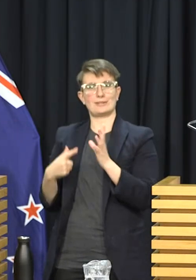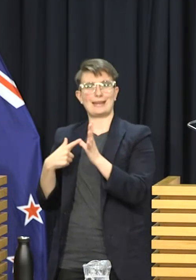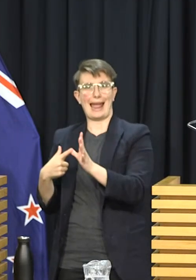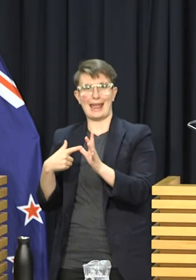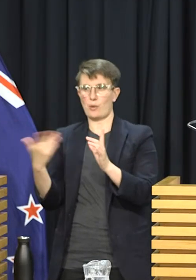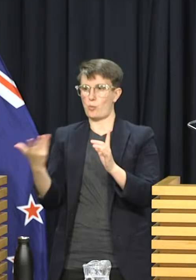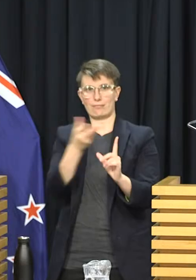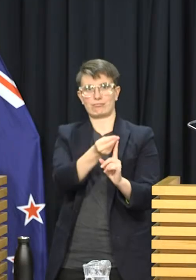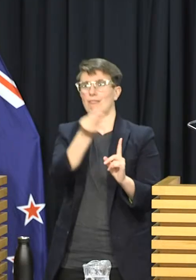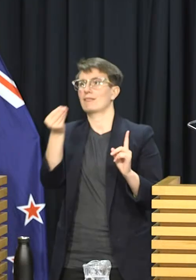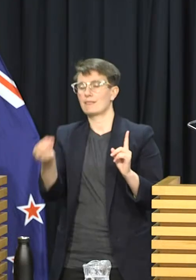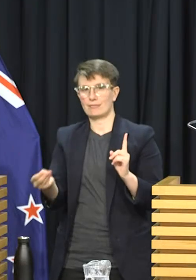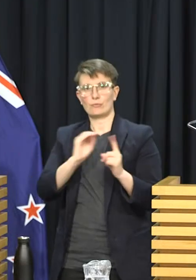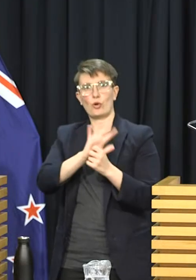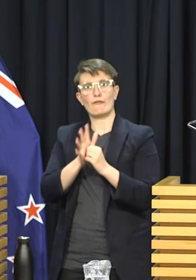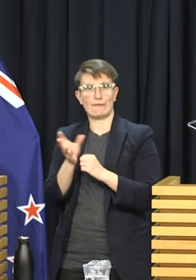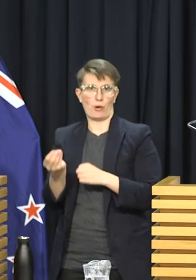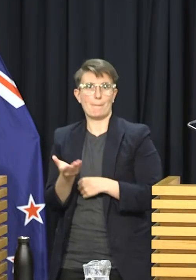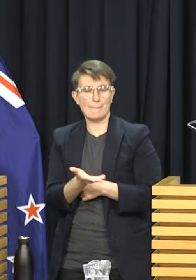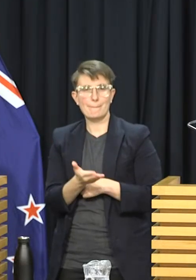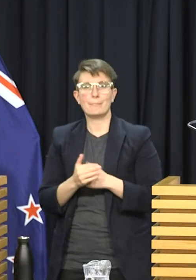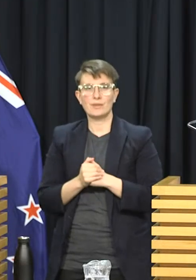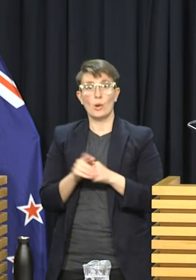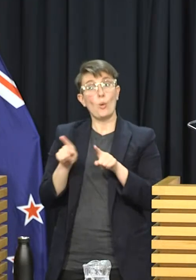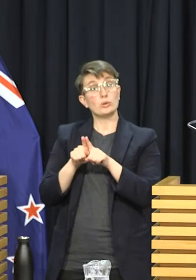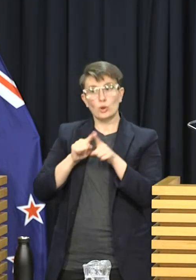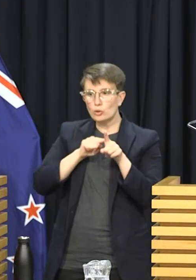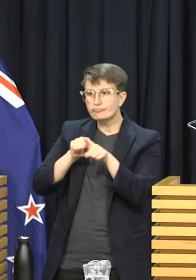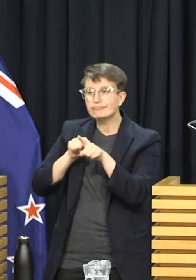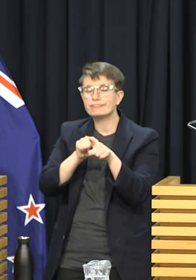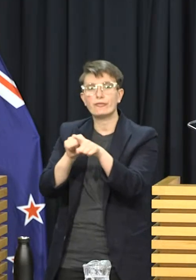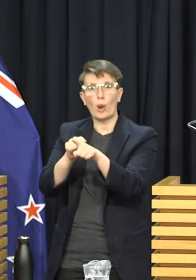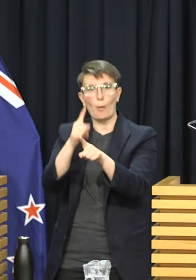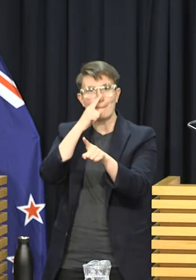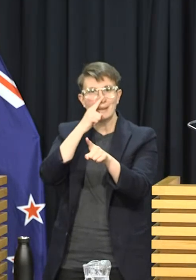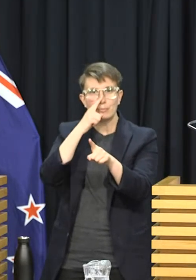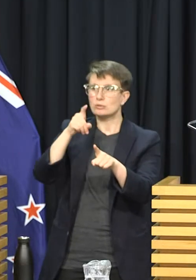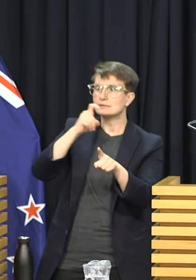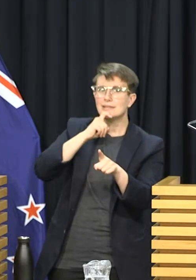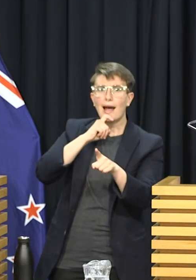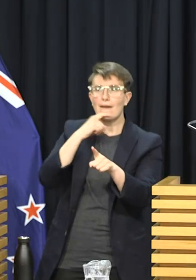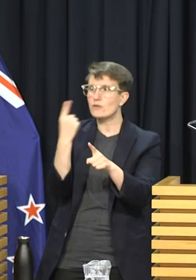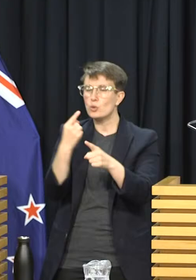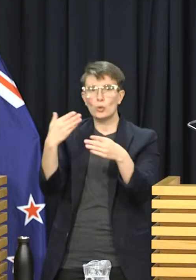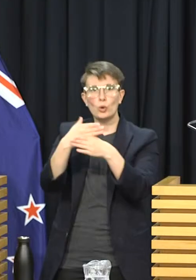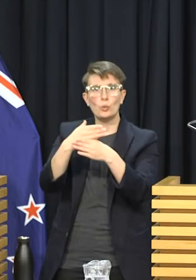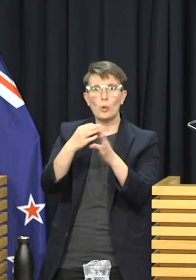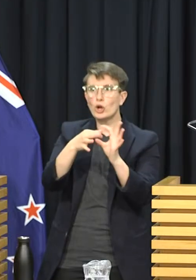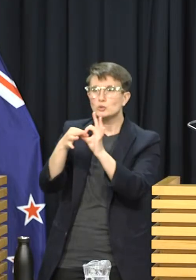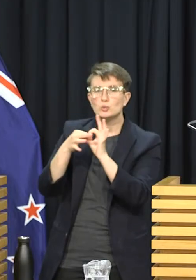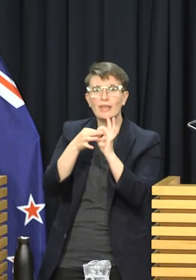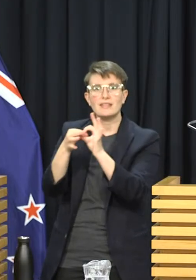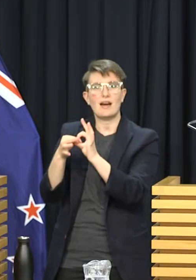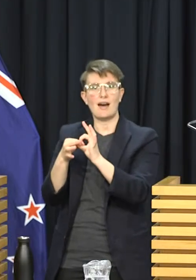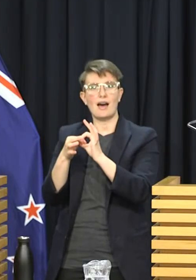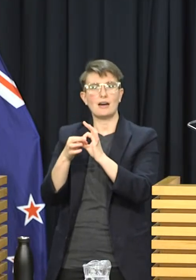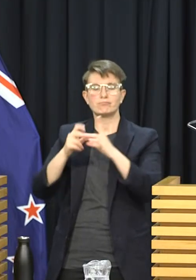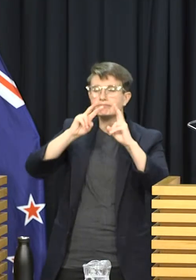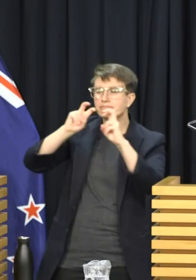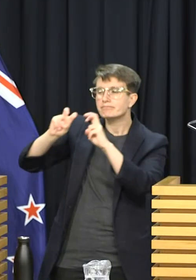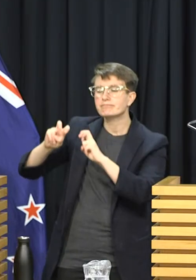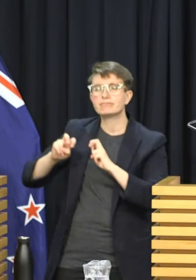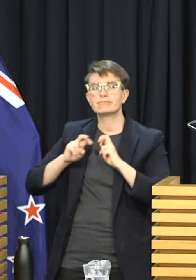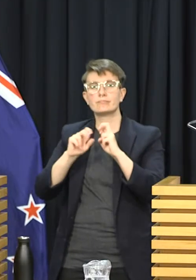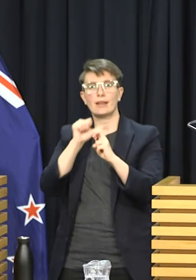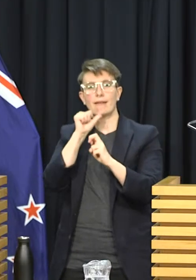all of the staff testing is up to date and any close contacts with other staff members have been identified and any appropriate steps that need to be taken will be taken